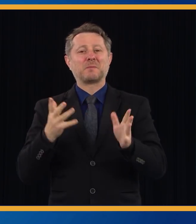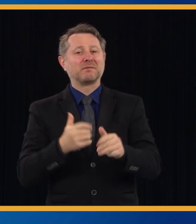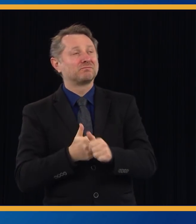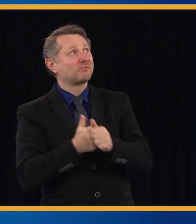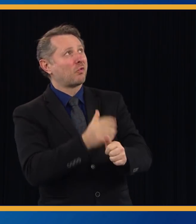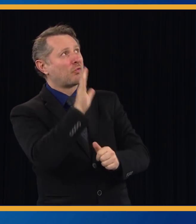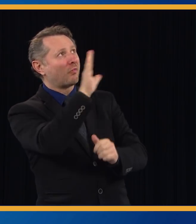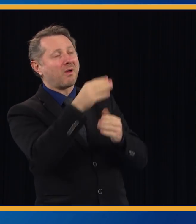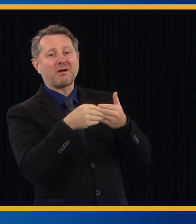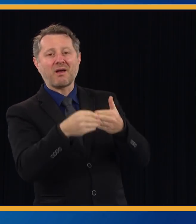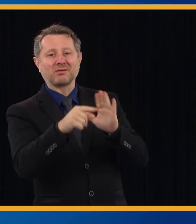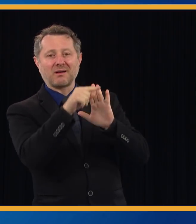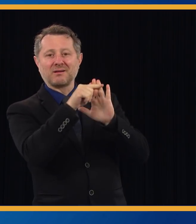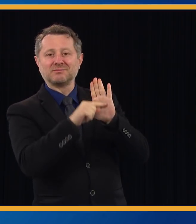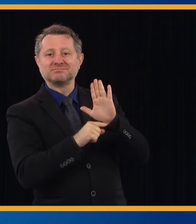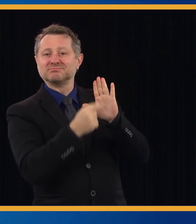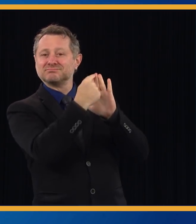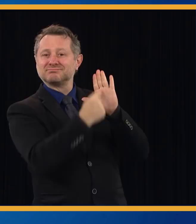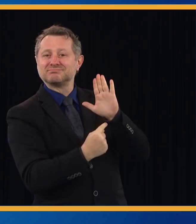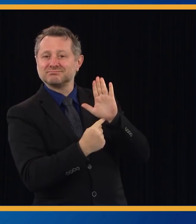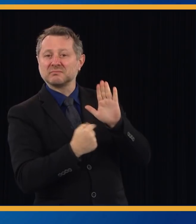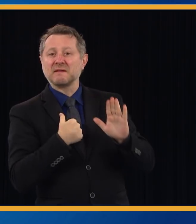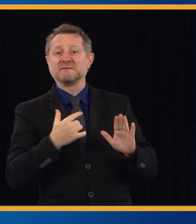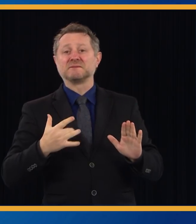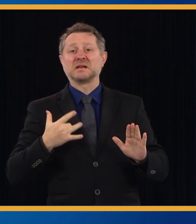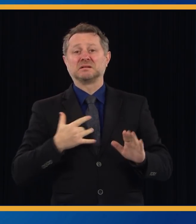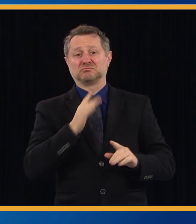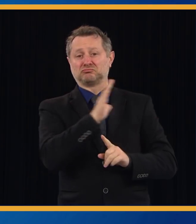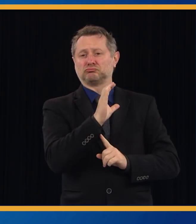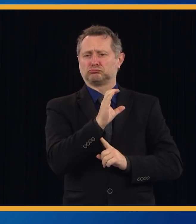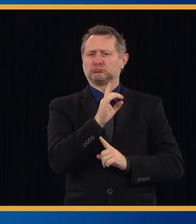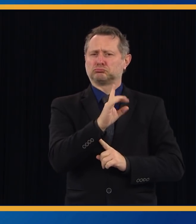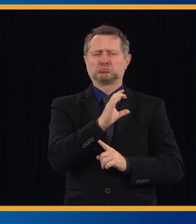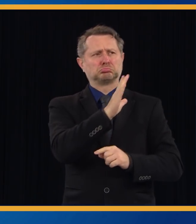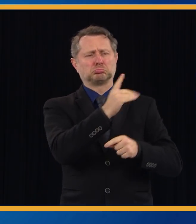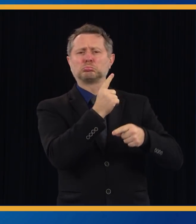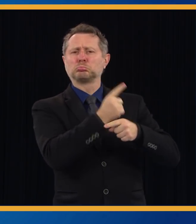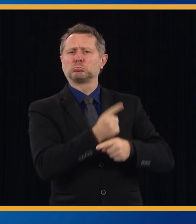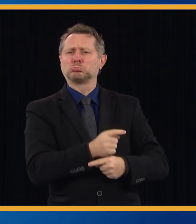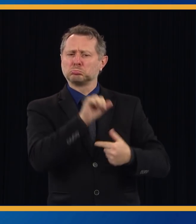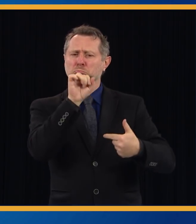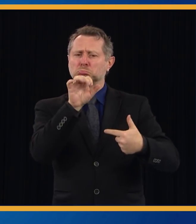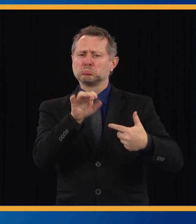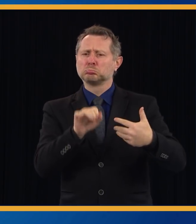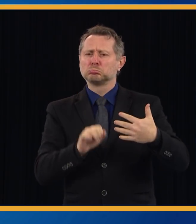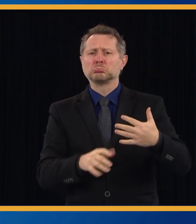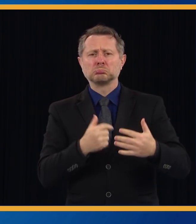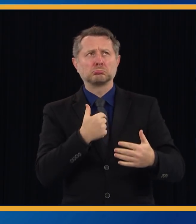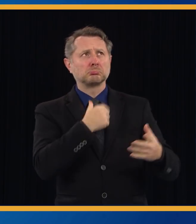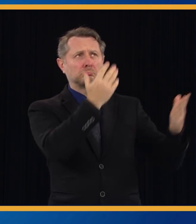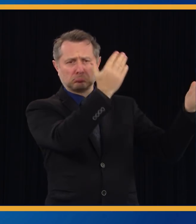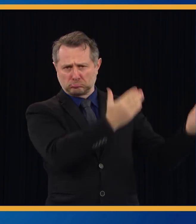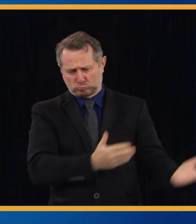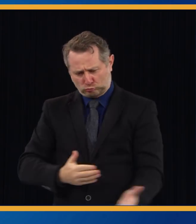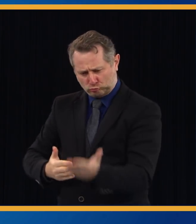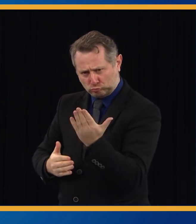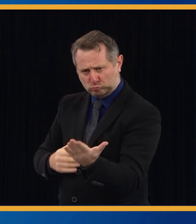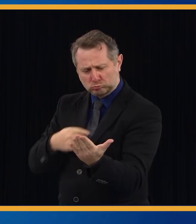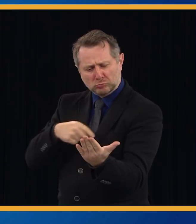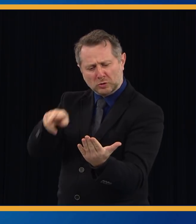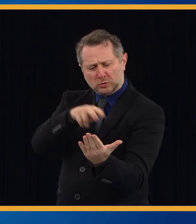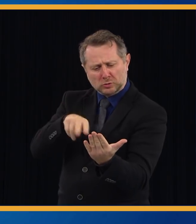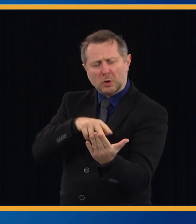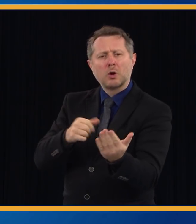in this case, I think the CDC guidance is right. So we're monitoring the hospitalization rate, we're monitoring the